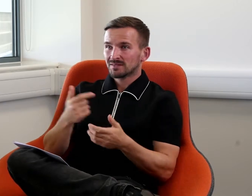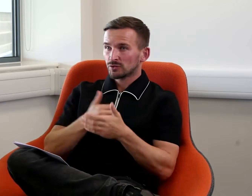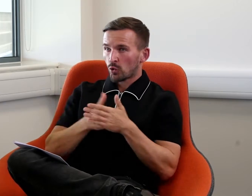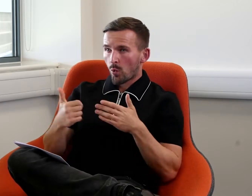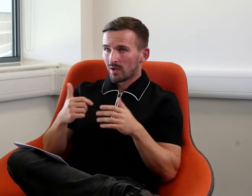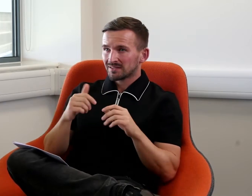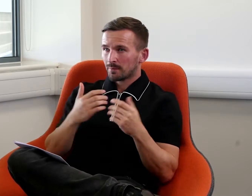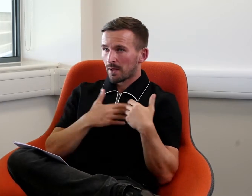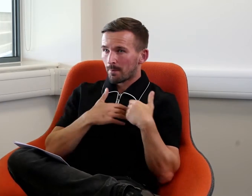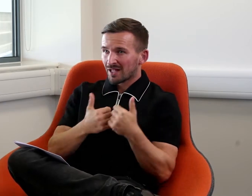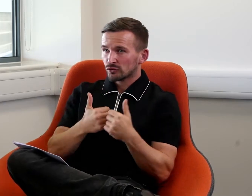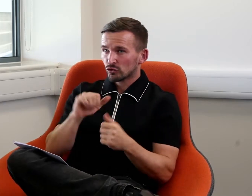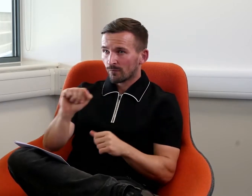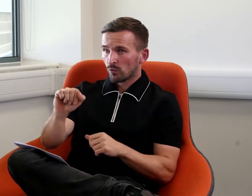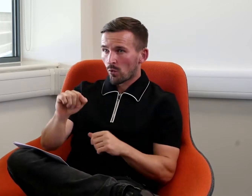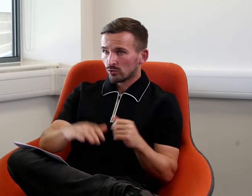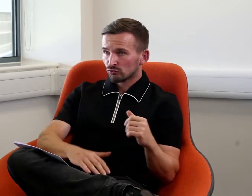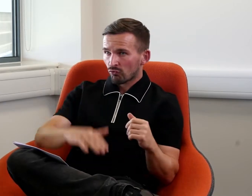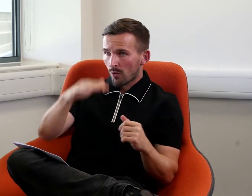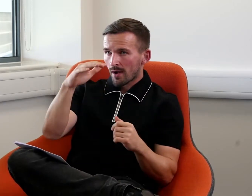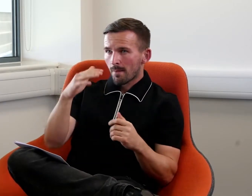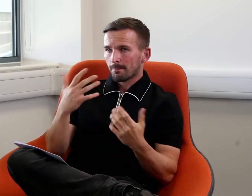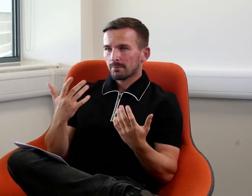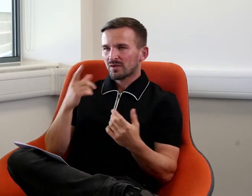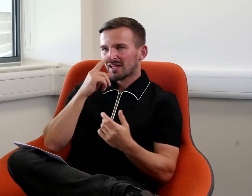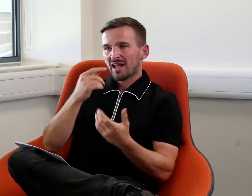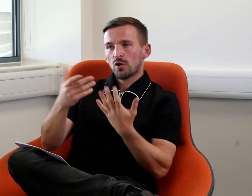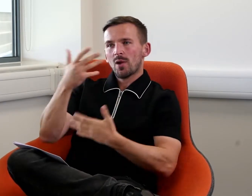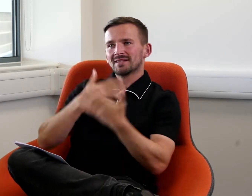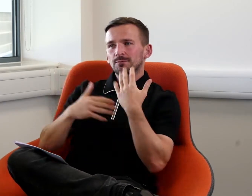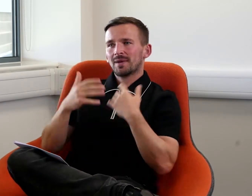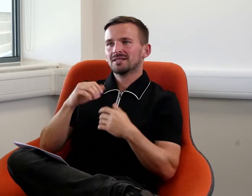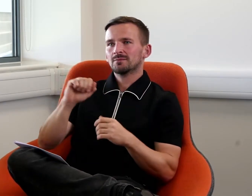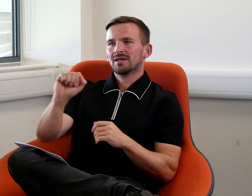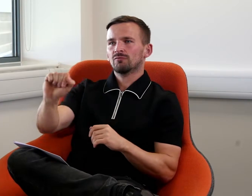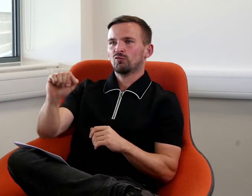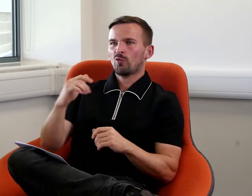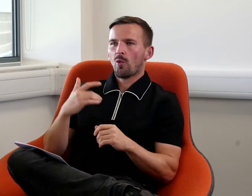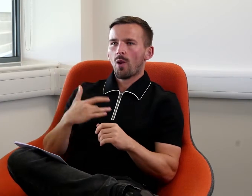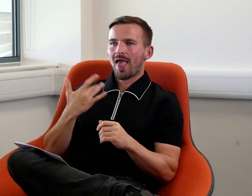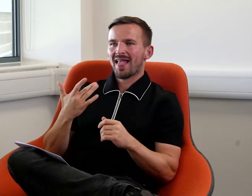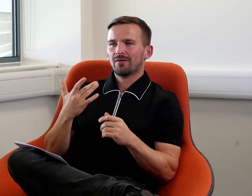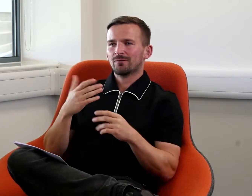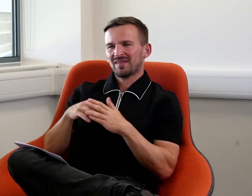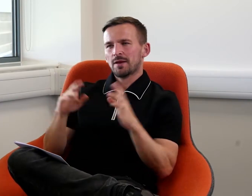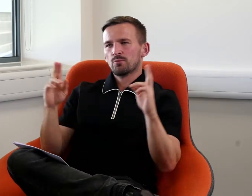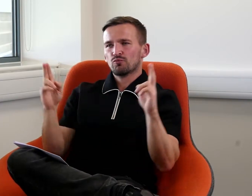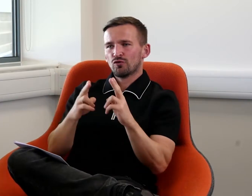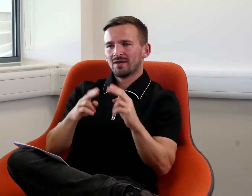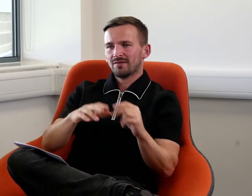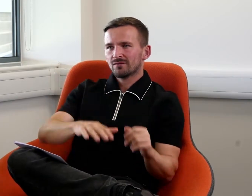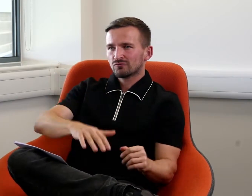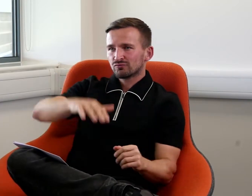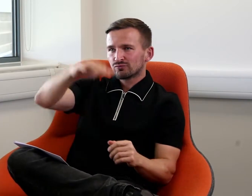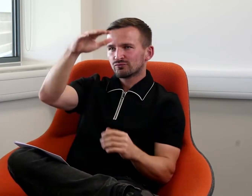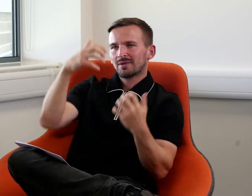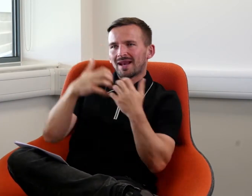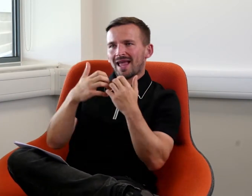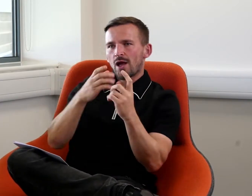did you get there? Were you always passionate about politics growing up? Are you able to explain a bit more about your life, I suppose briefly,